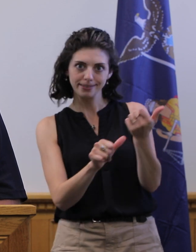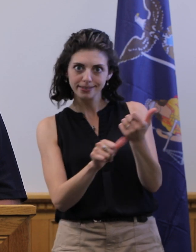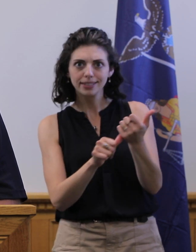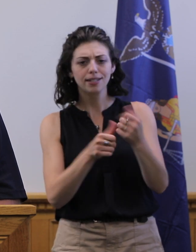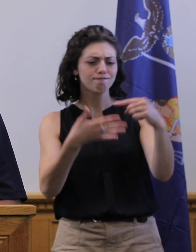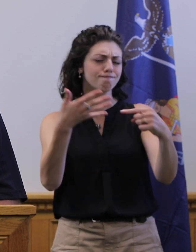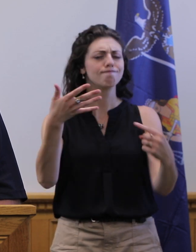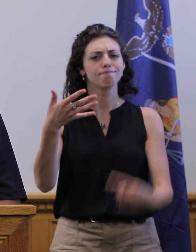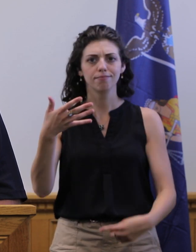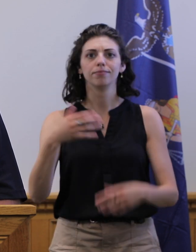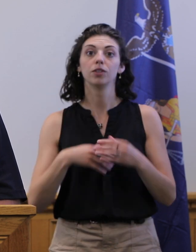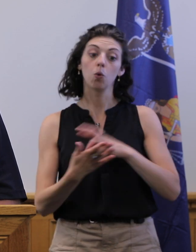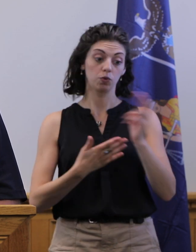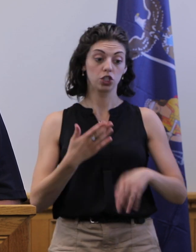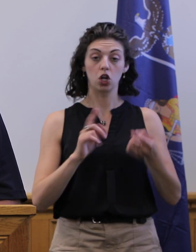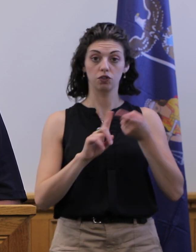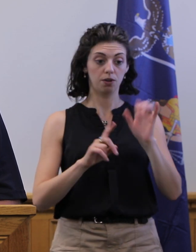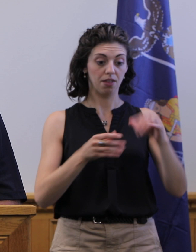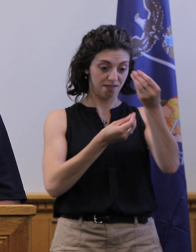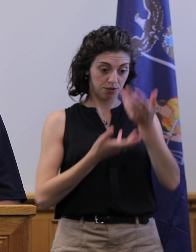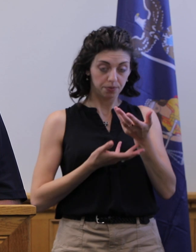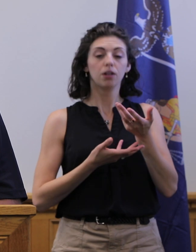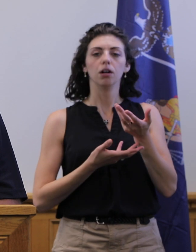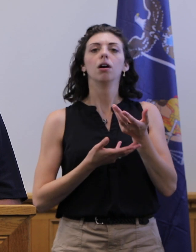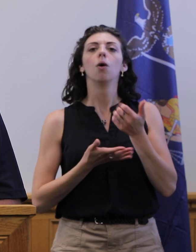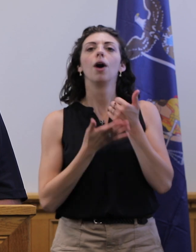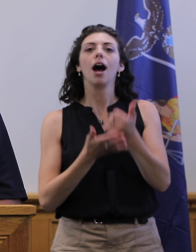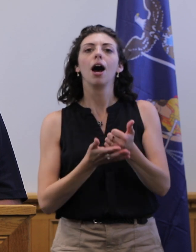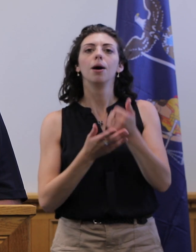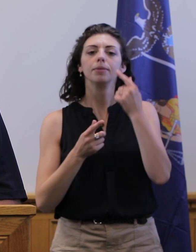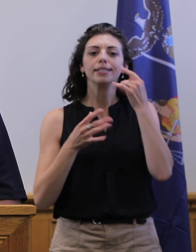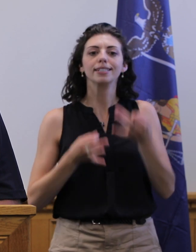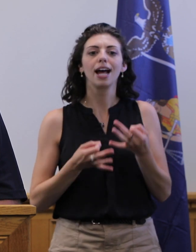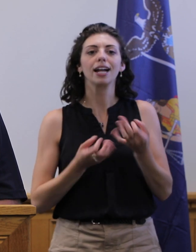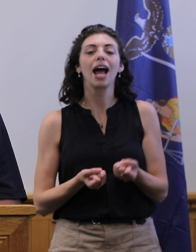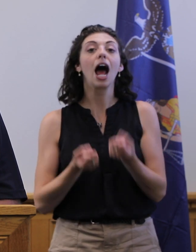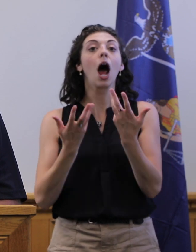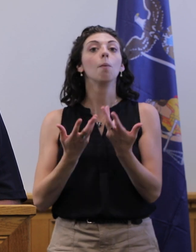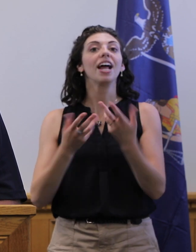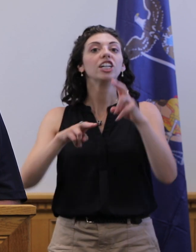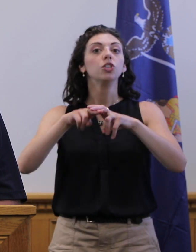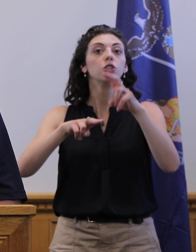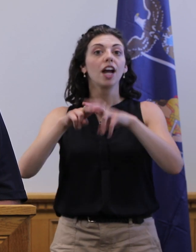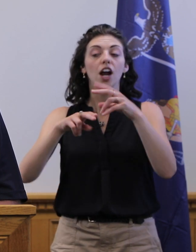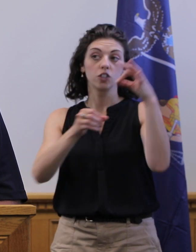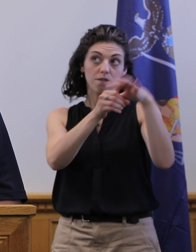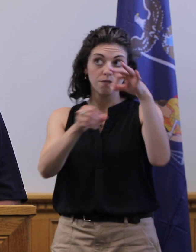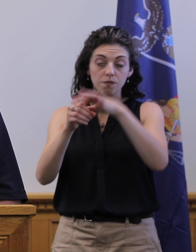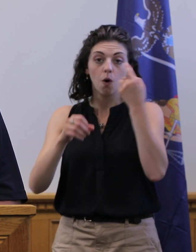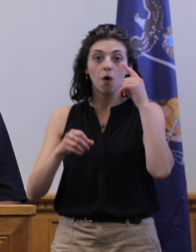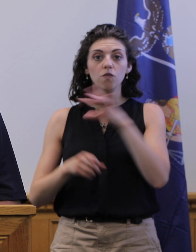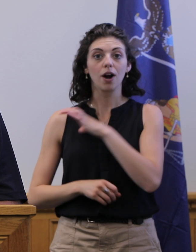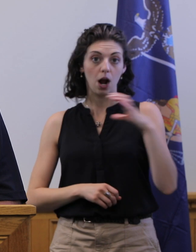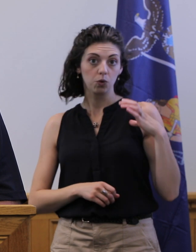from the 2020 census will also be used to determine the number of seats each state has in Congress and your political